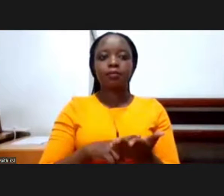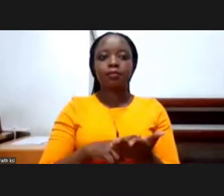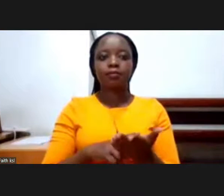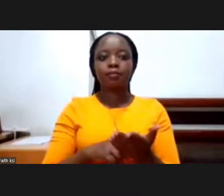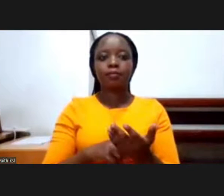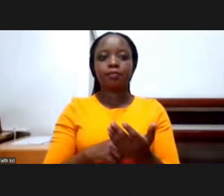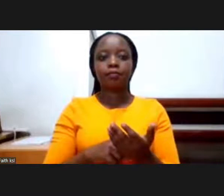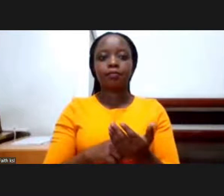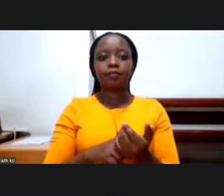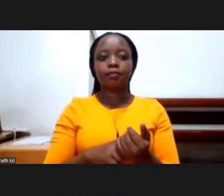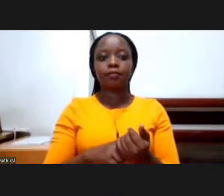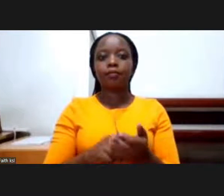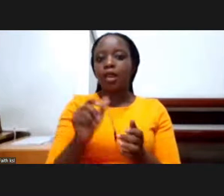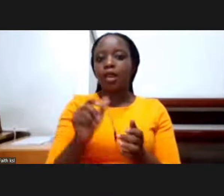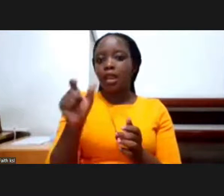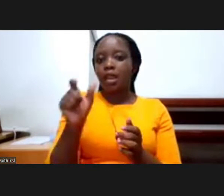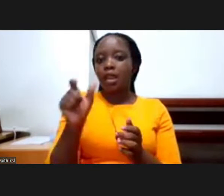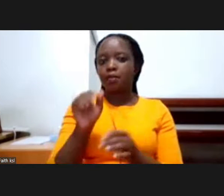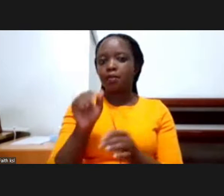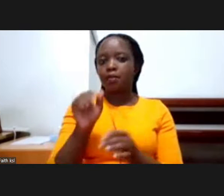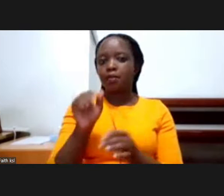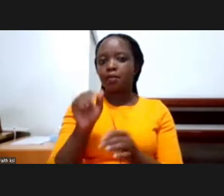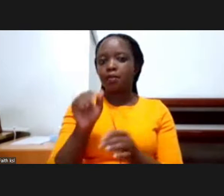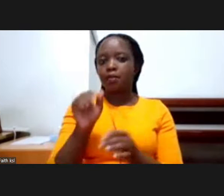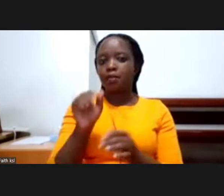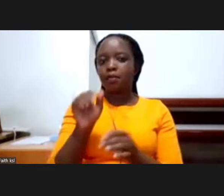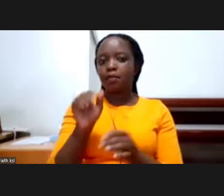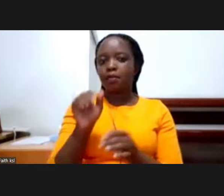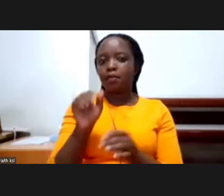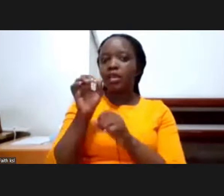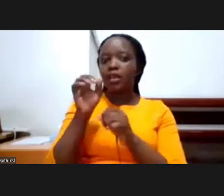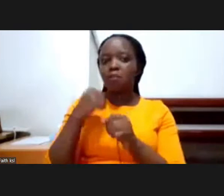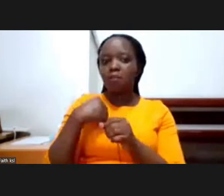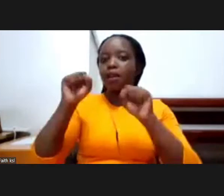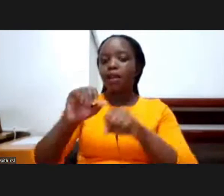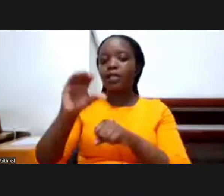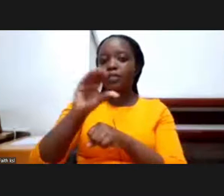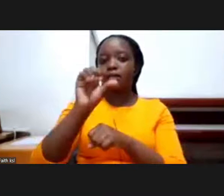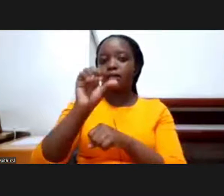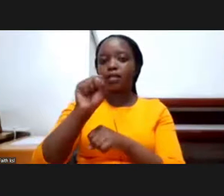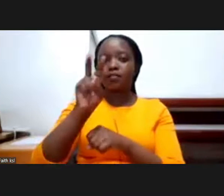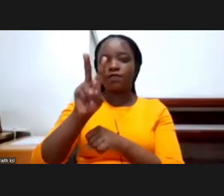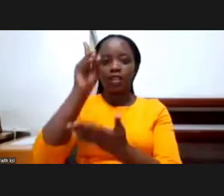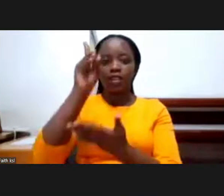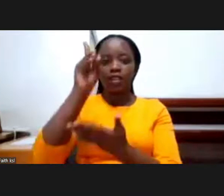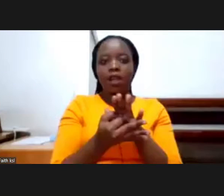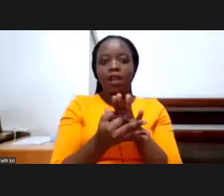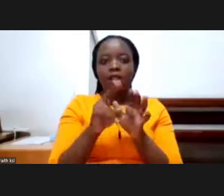returns, or will it be auto-populated for both sales and purchases?